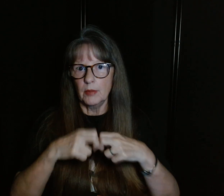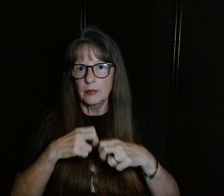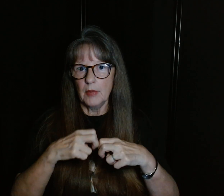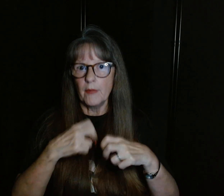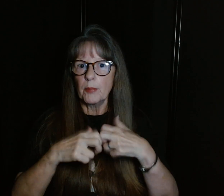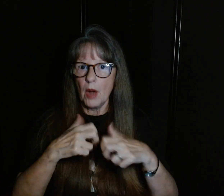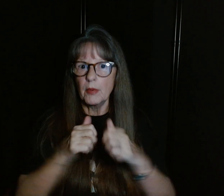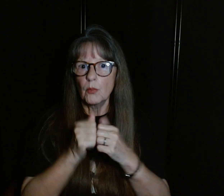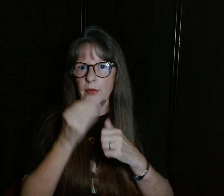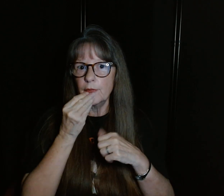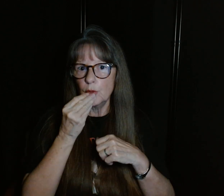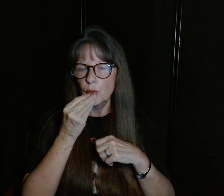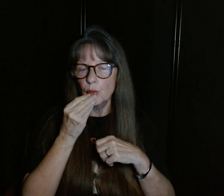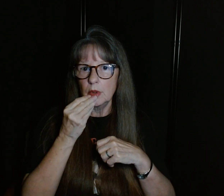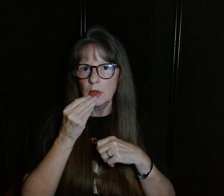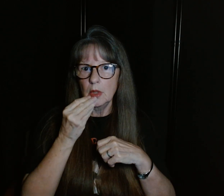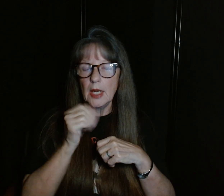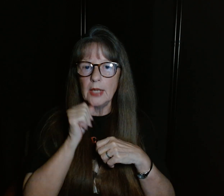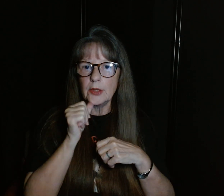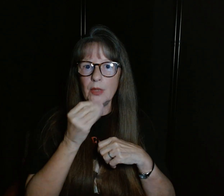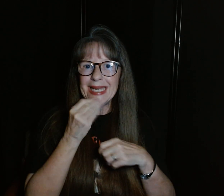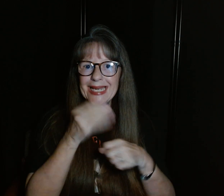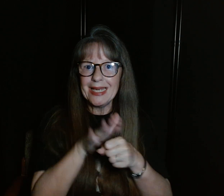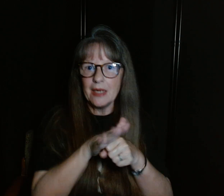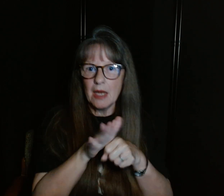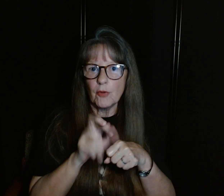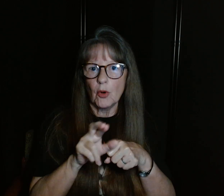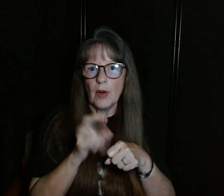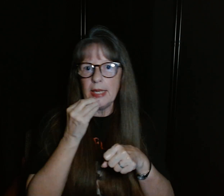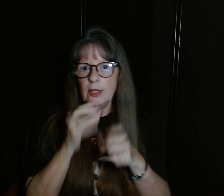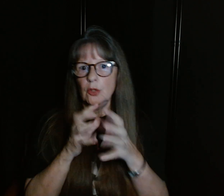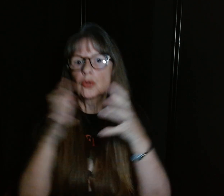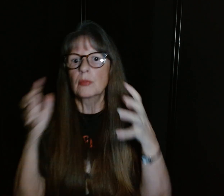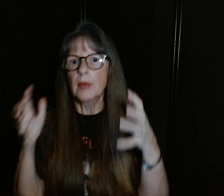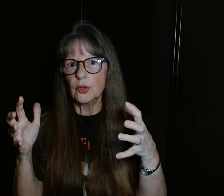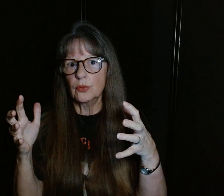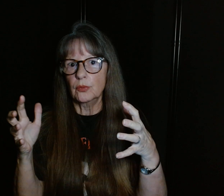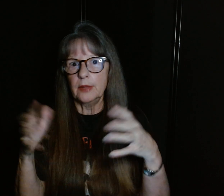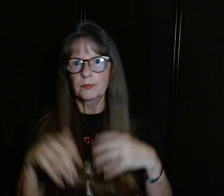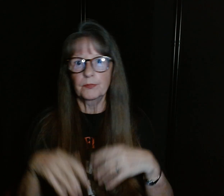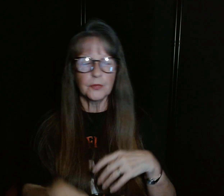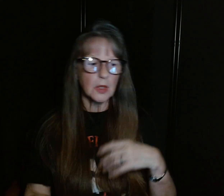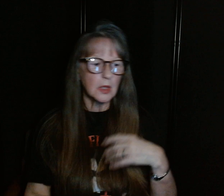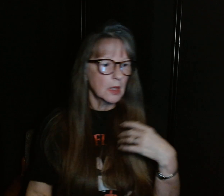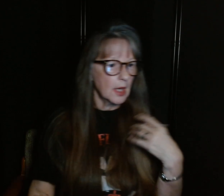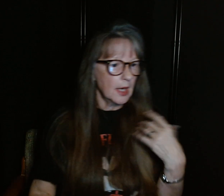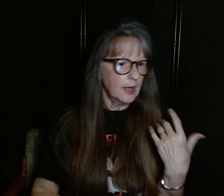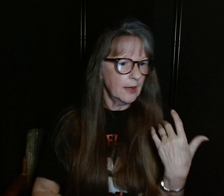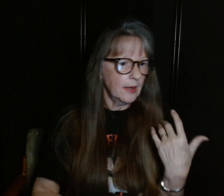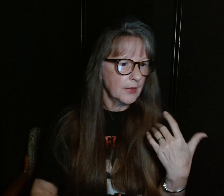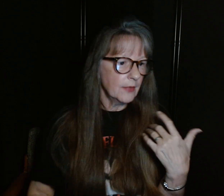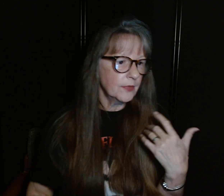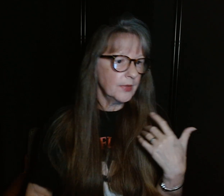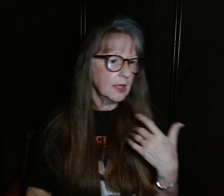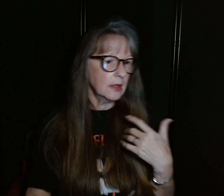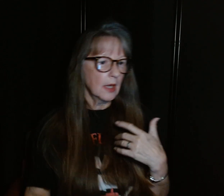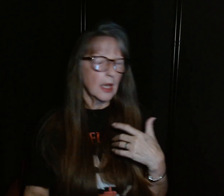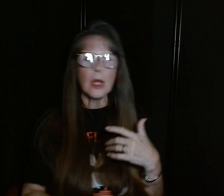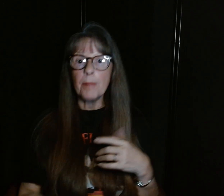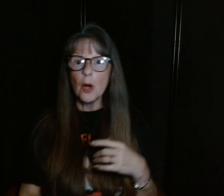I have a problem with food. I don't eat enough or I eat too much, right? And then